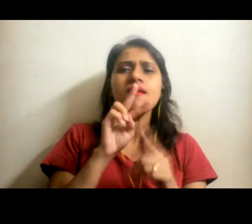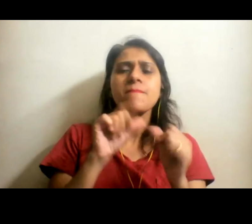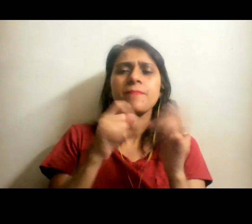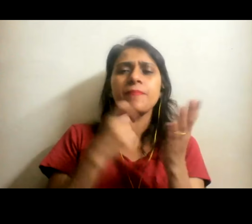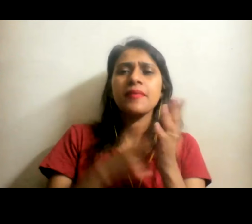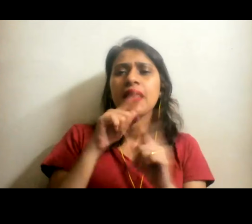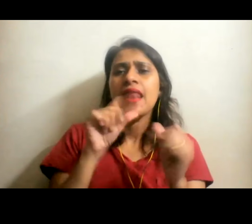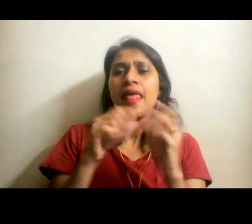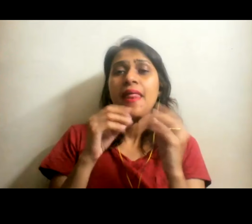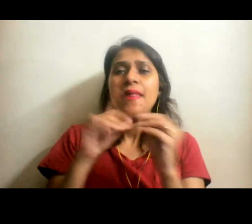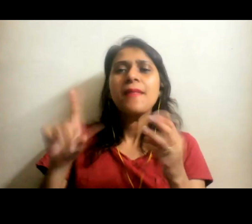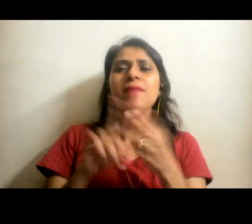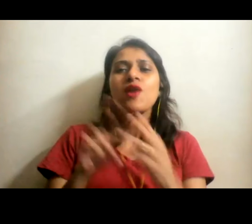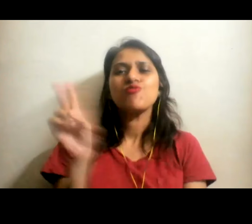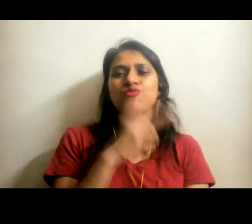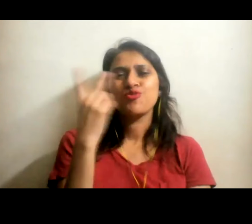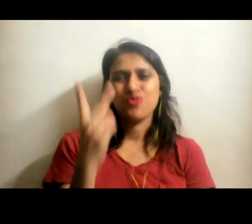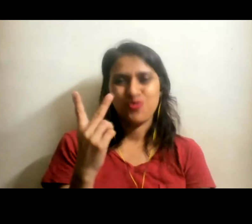what I understood.